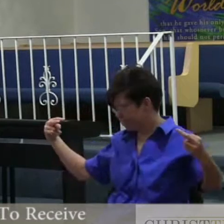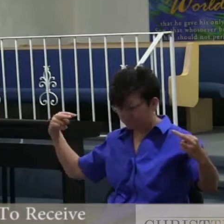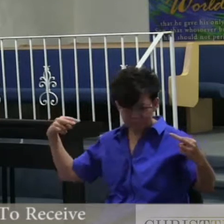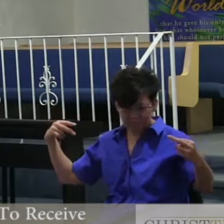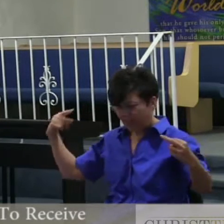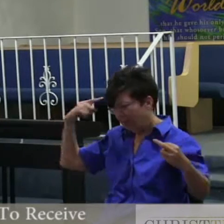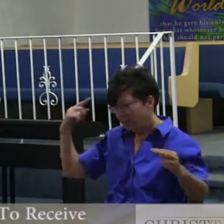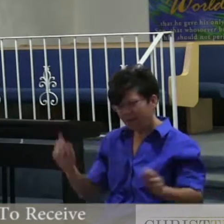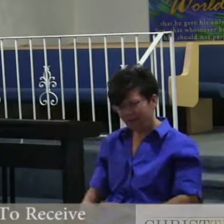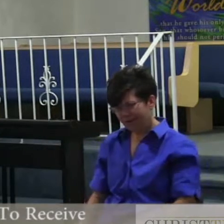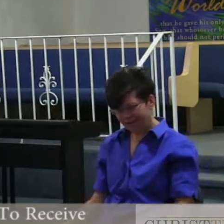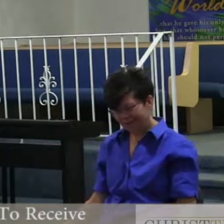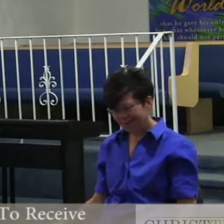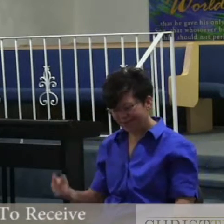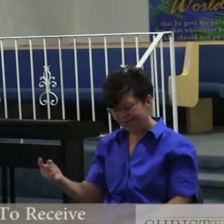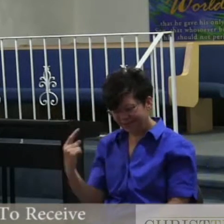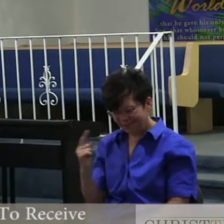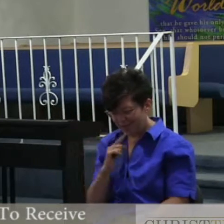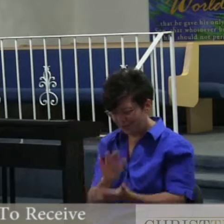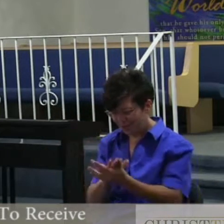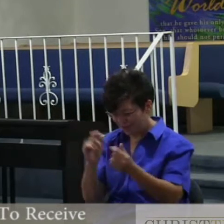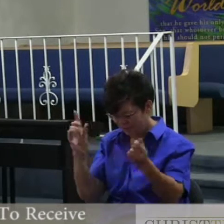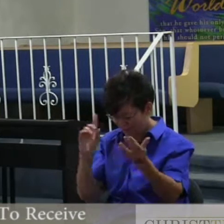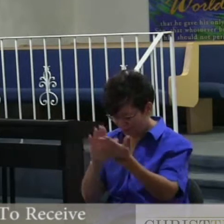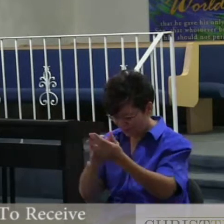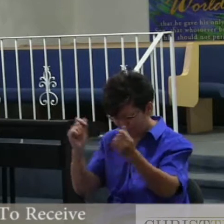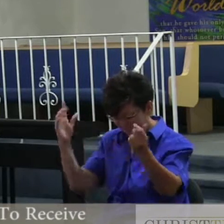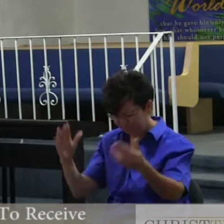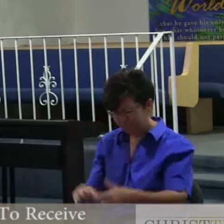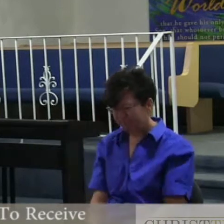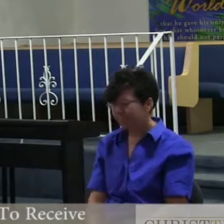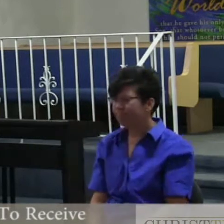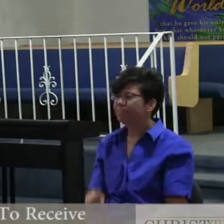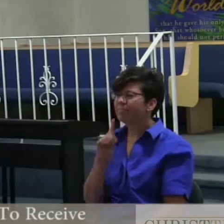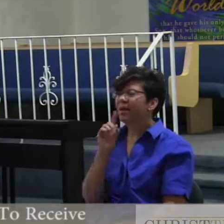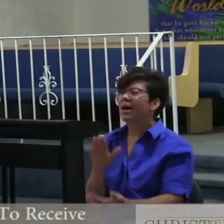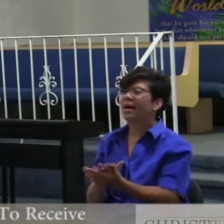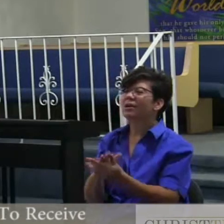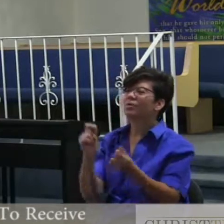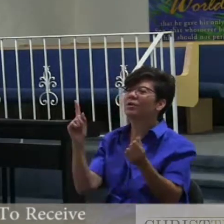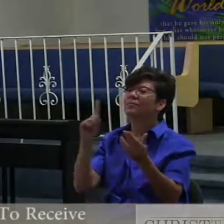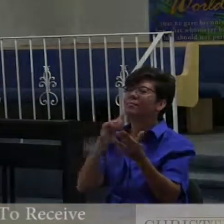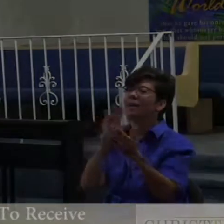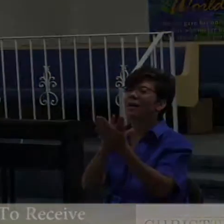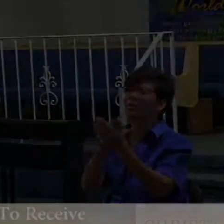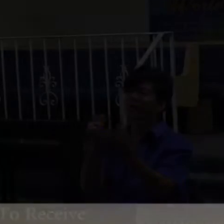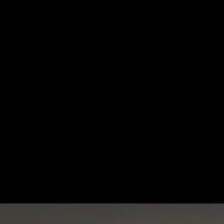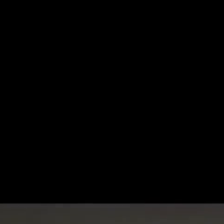Hallelujah. Hallelujah. Hallelujah.